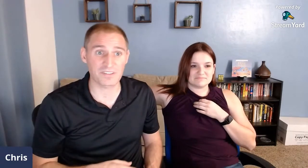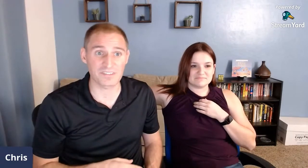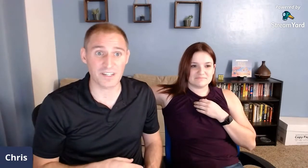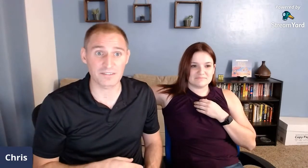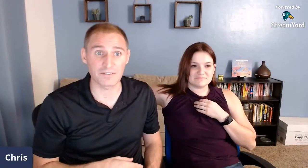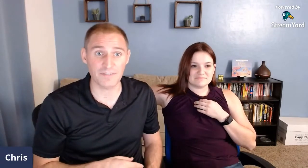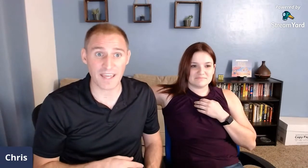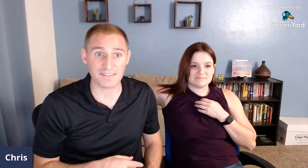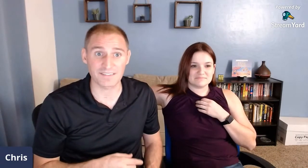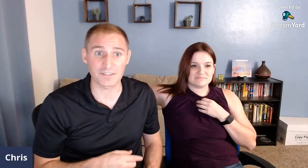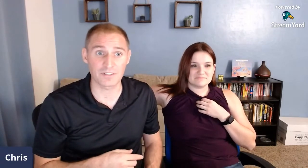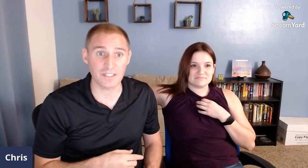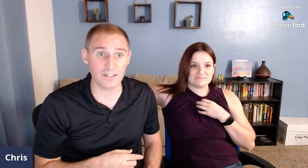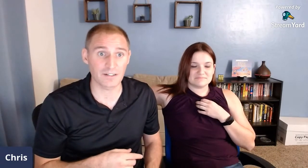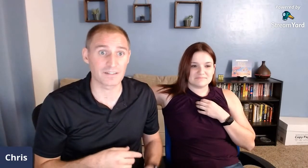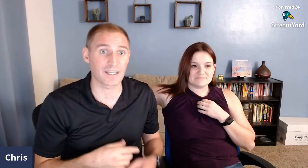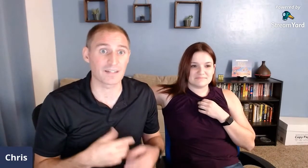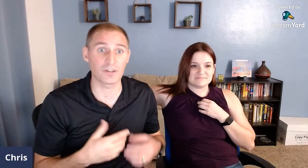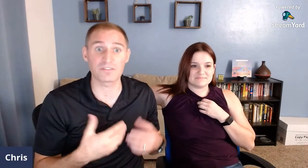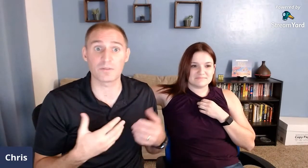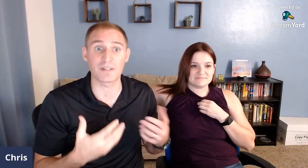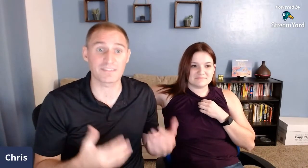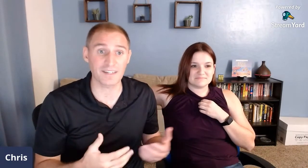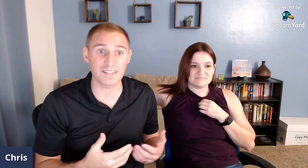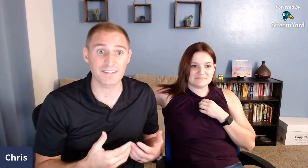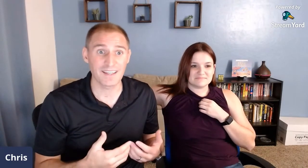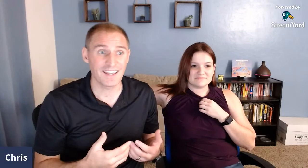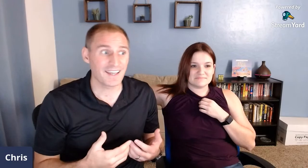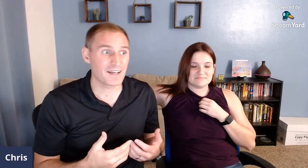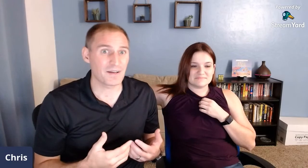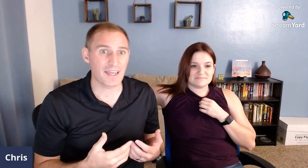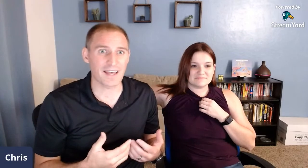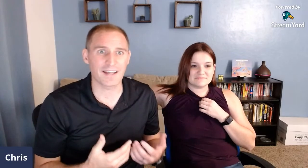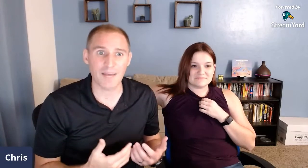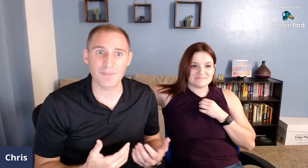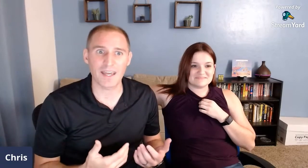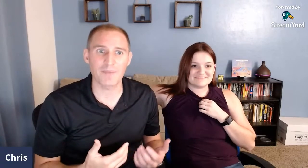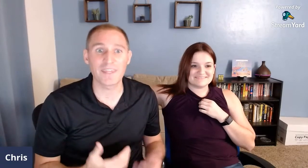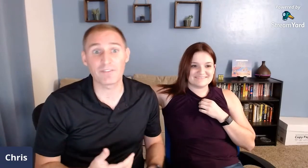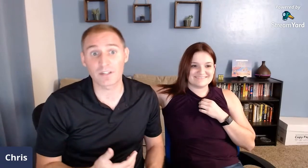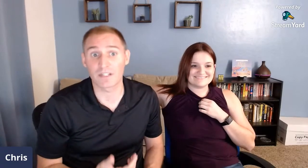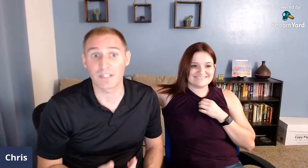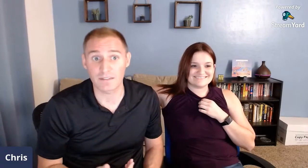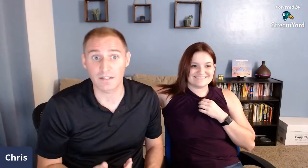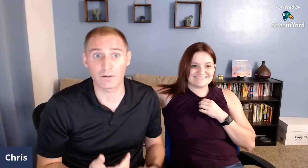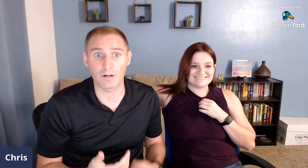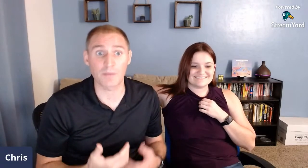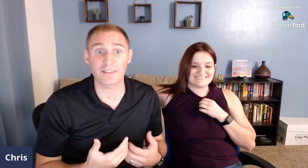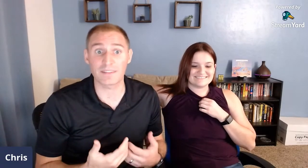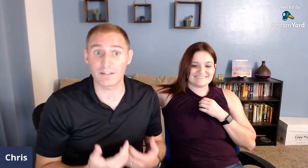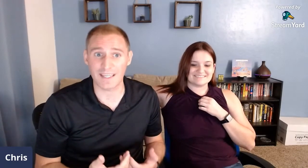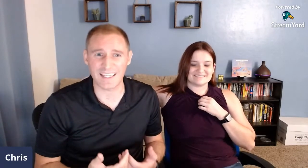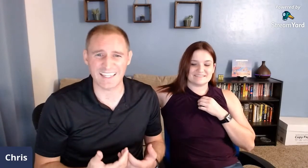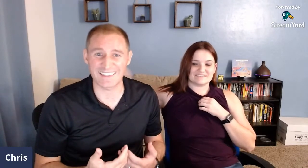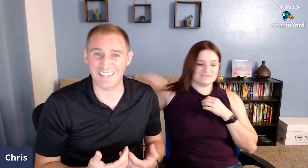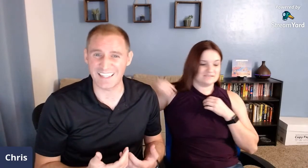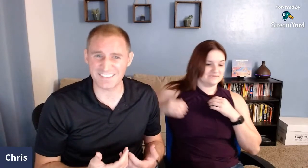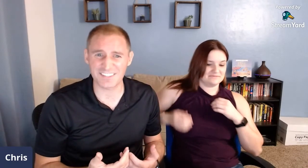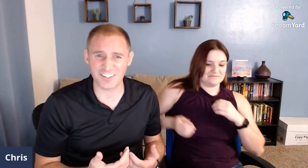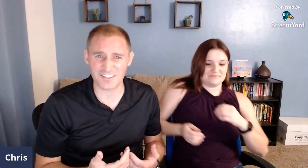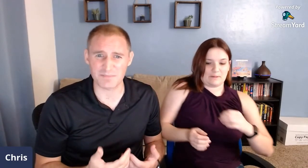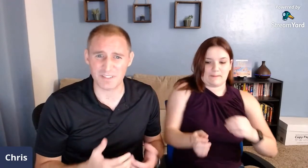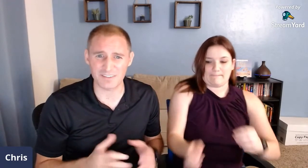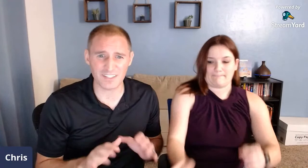that person signs so fast and so clear and knows so many signs. I'm never going to get there, or I'm not there yet. And